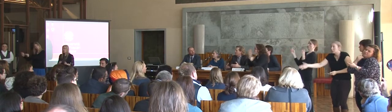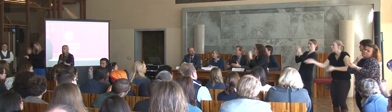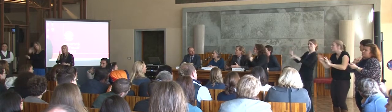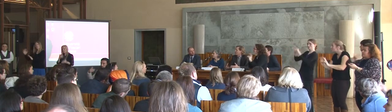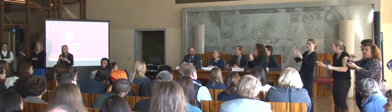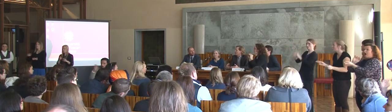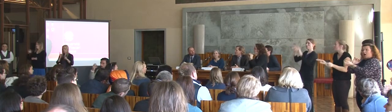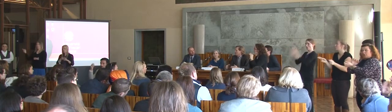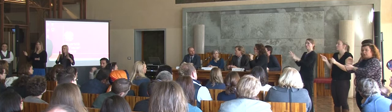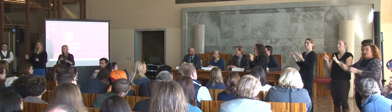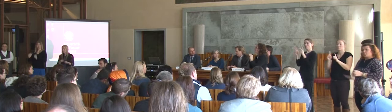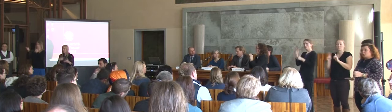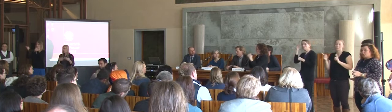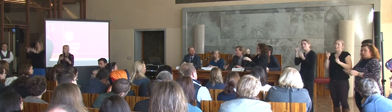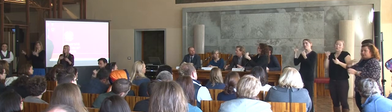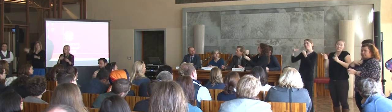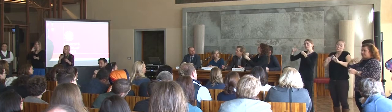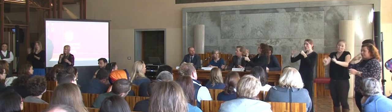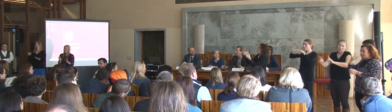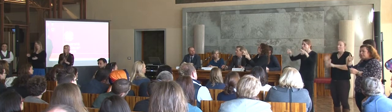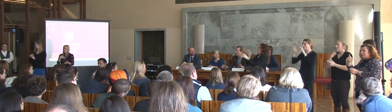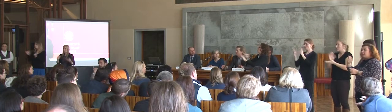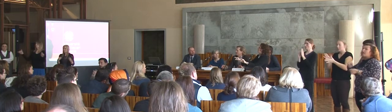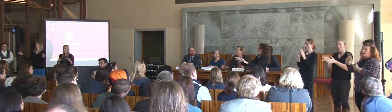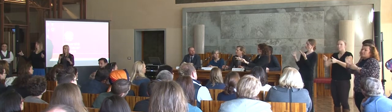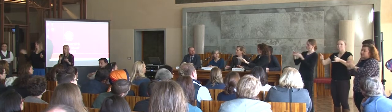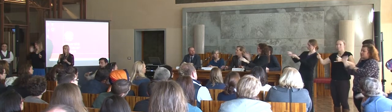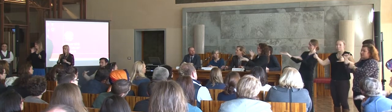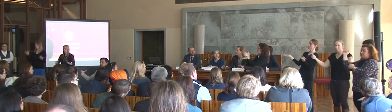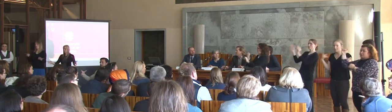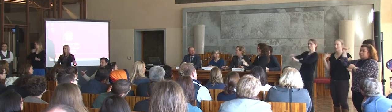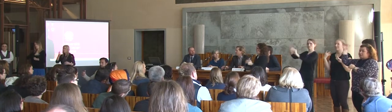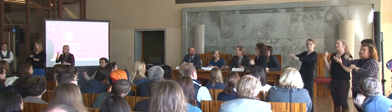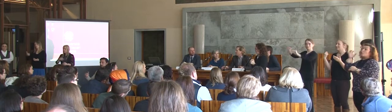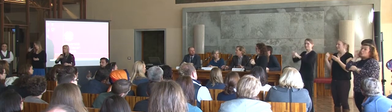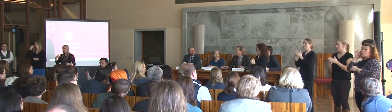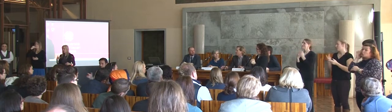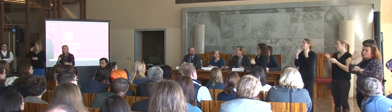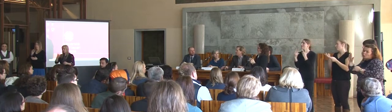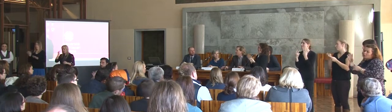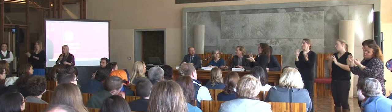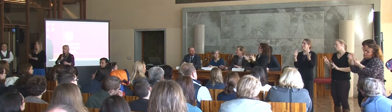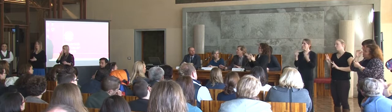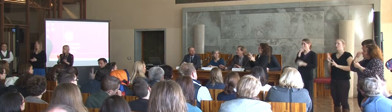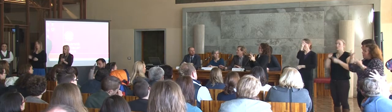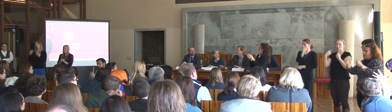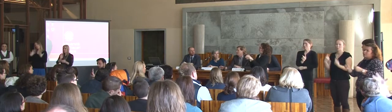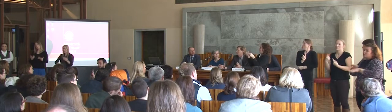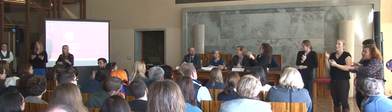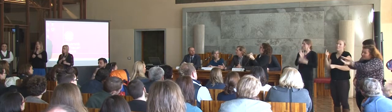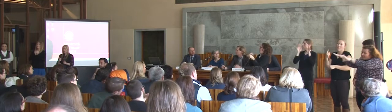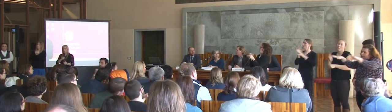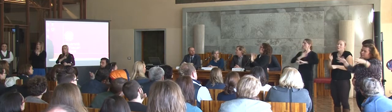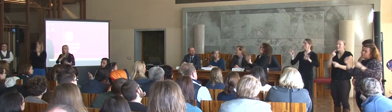things with the content we have. Since it grows so big, it's better to get use of the big dictionary in a good way than just preserve it as